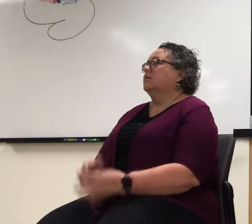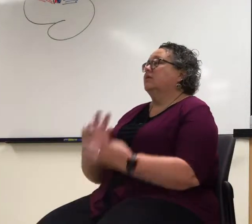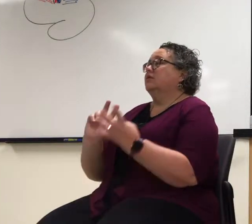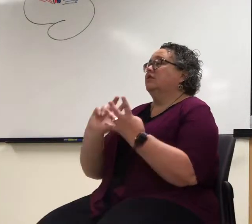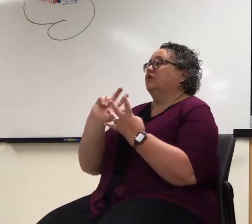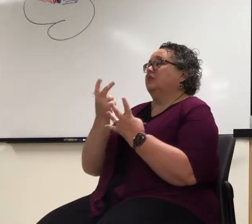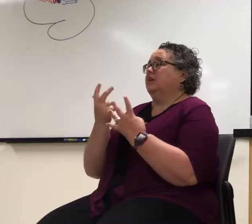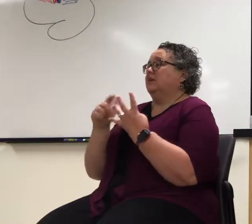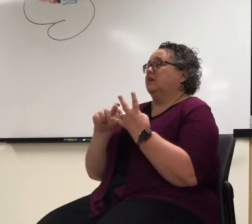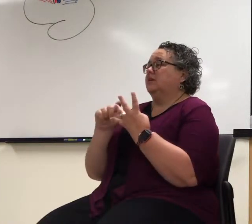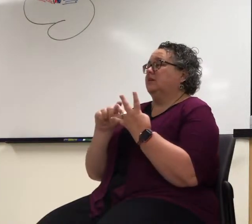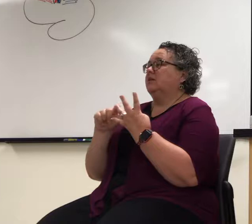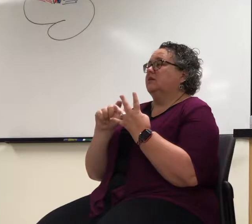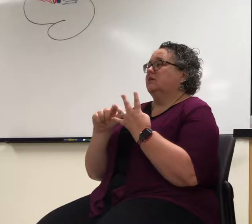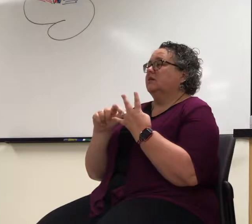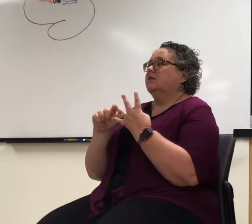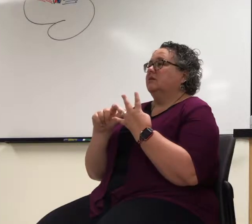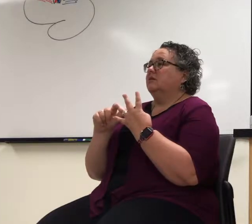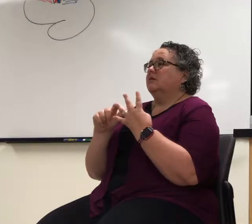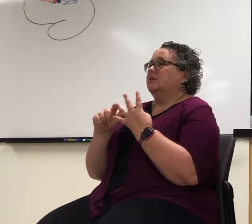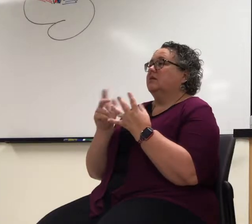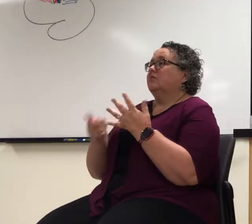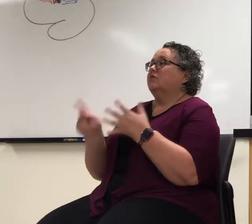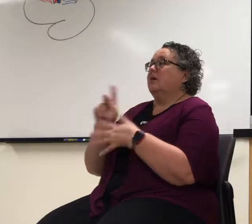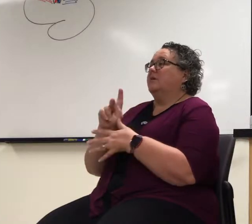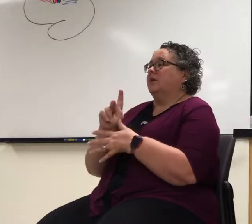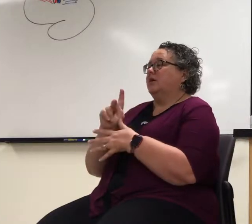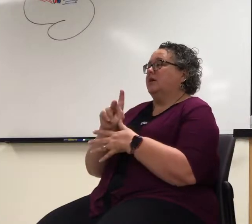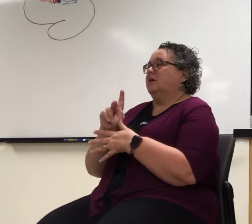3 is the primary